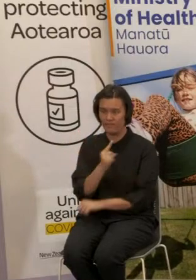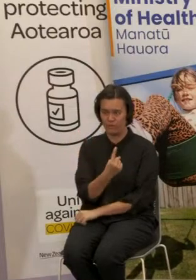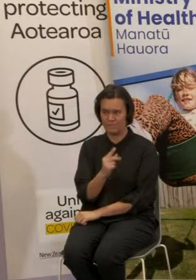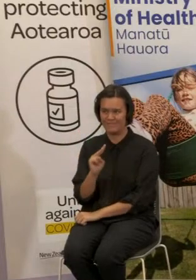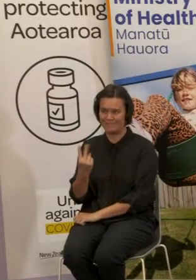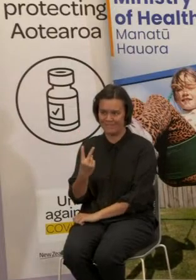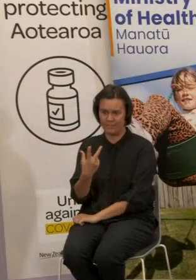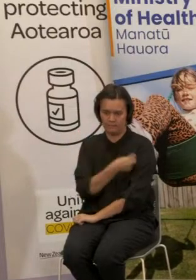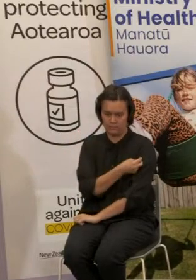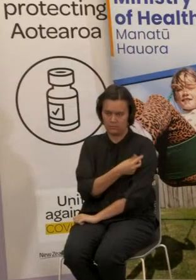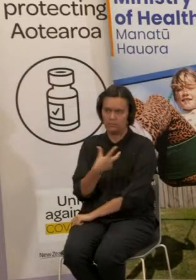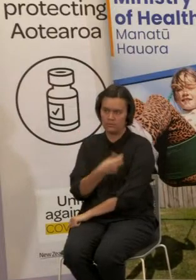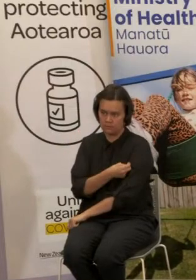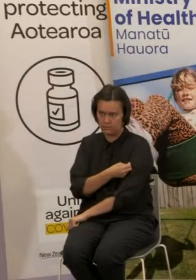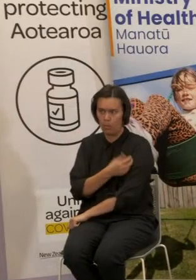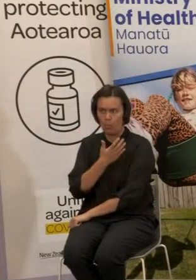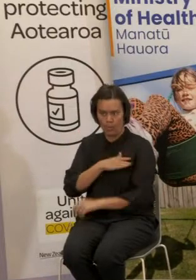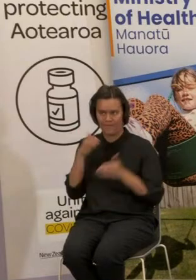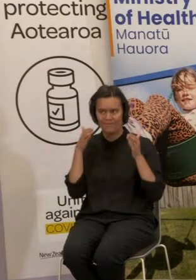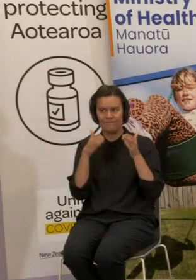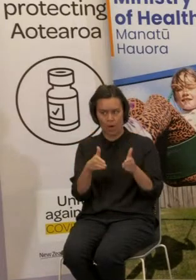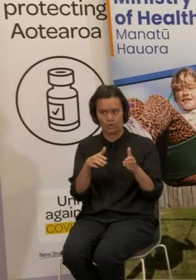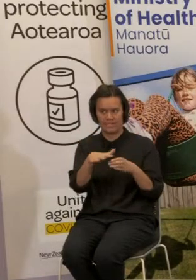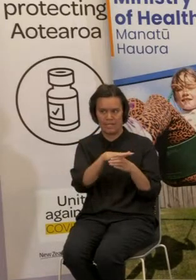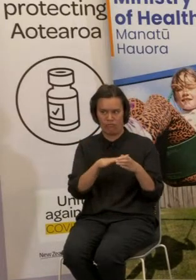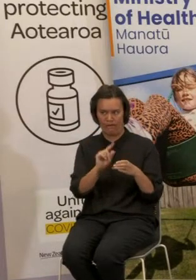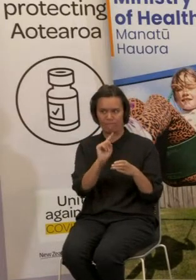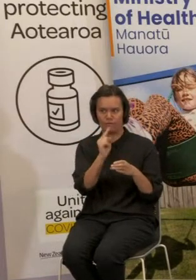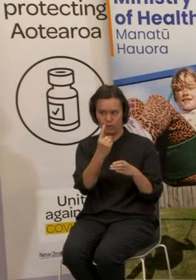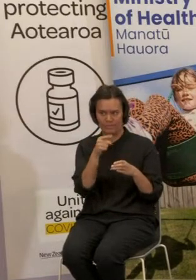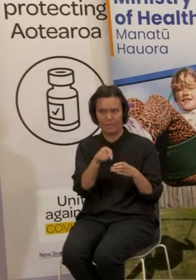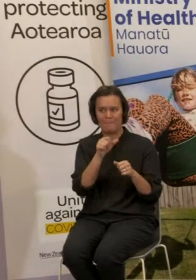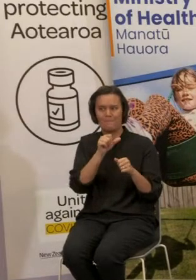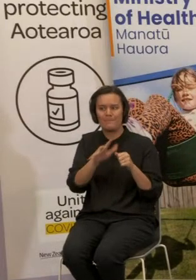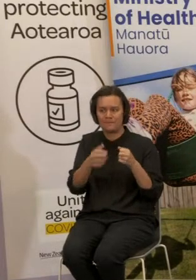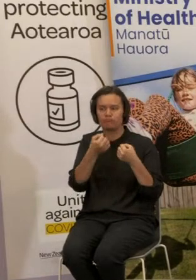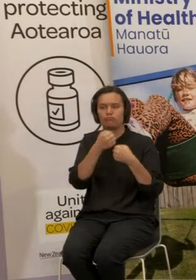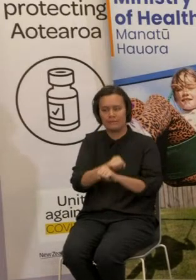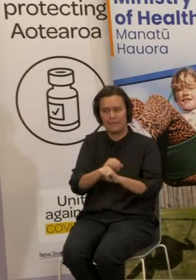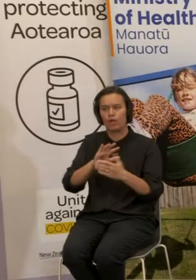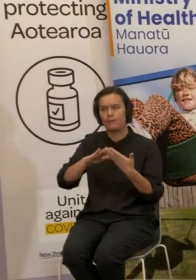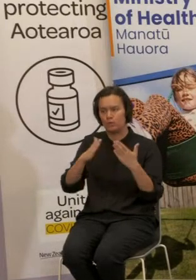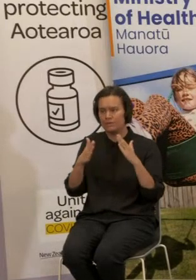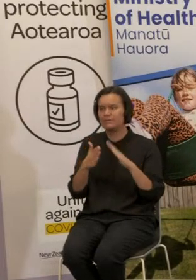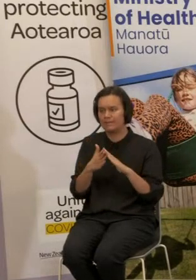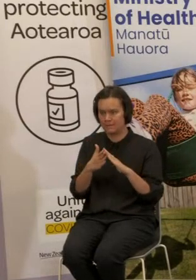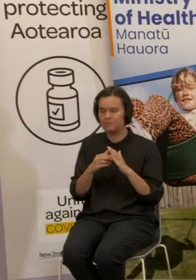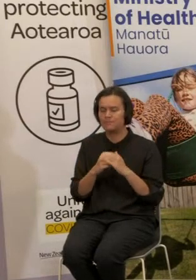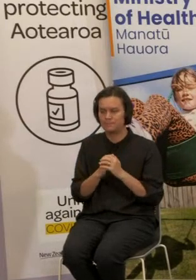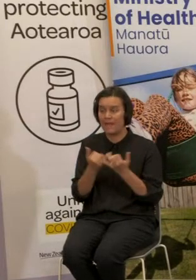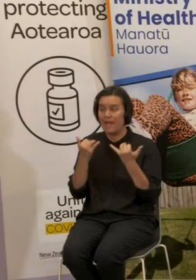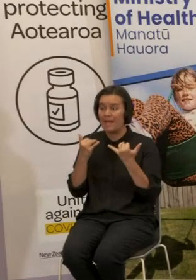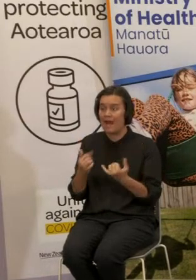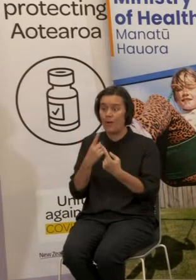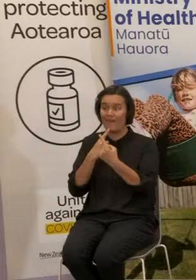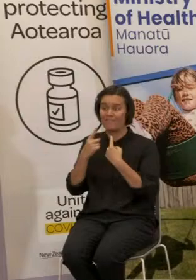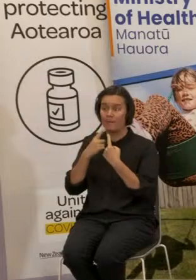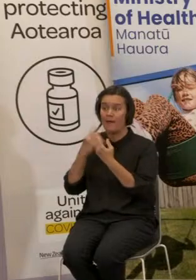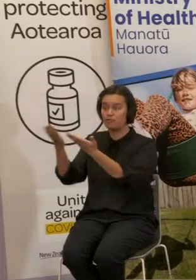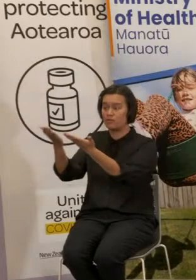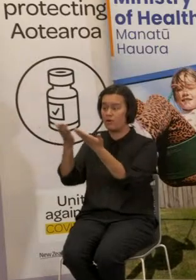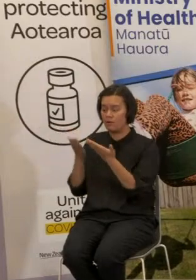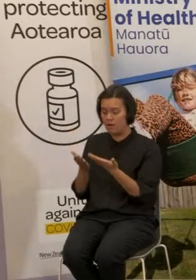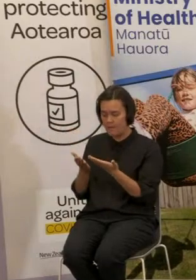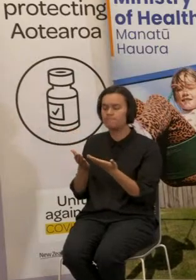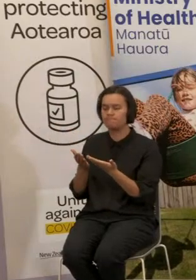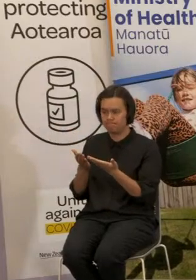up the first dose and the second dose. That's what will protect our community the most. But what the data is showing now is that we do see